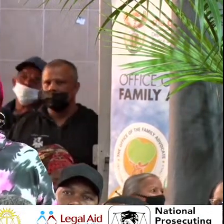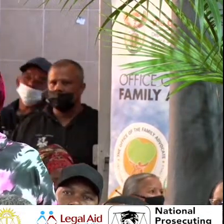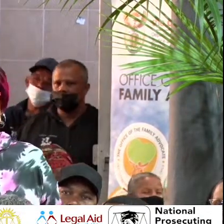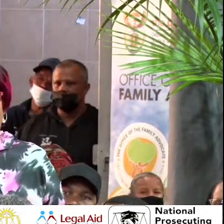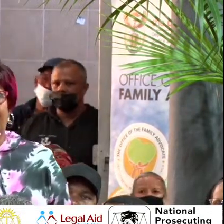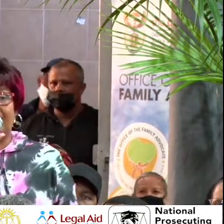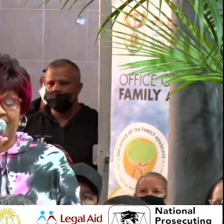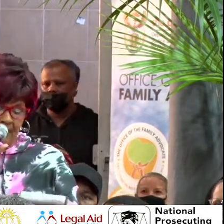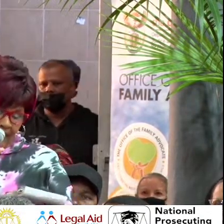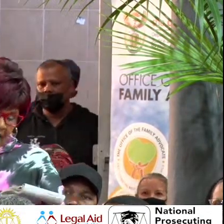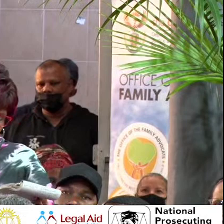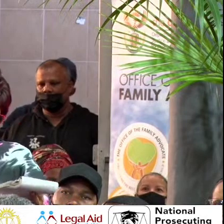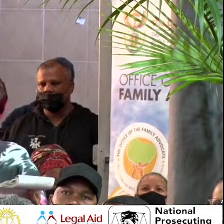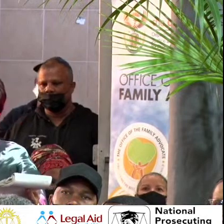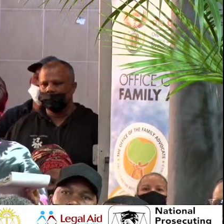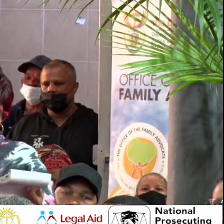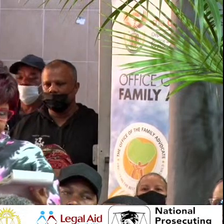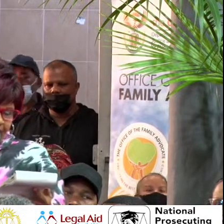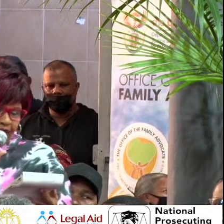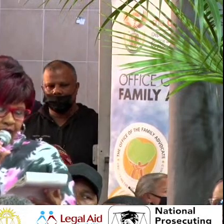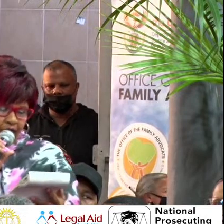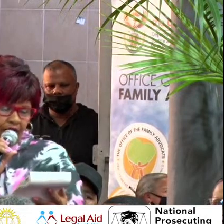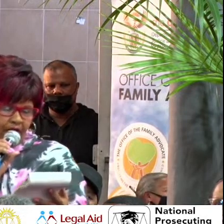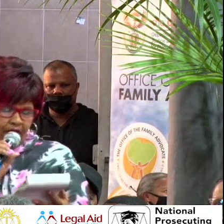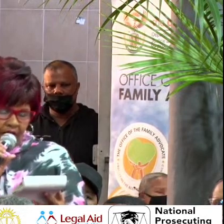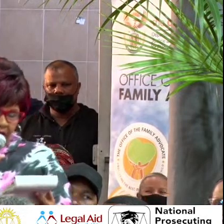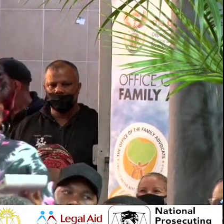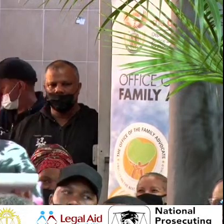it's disgusting.